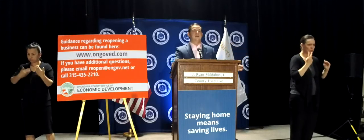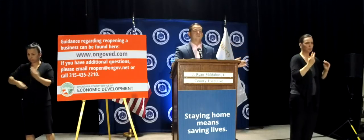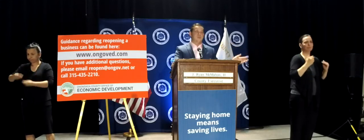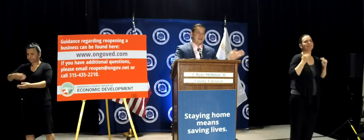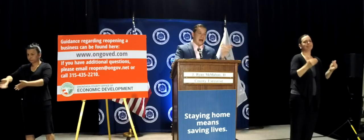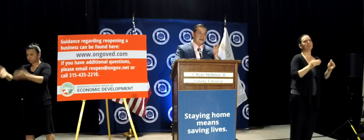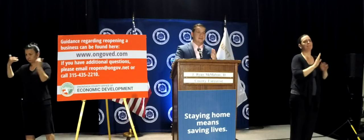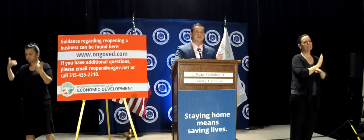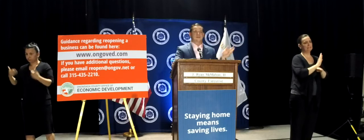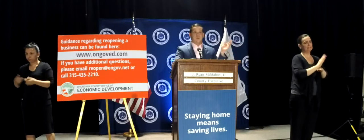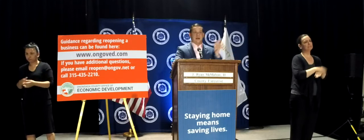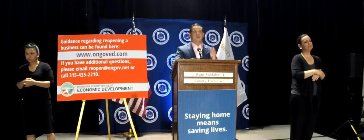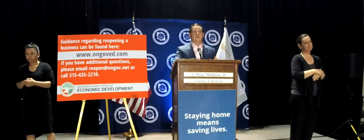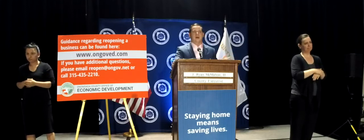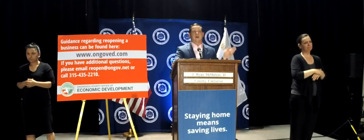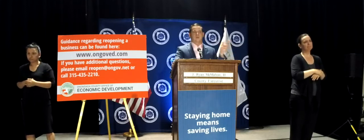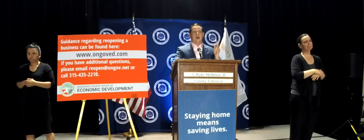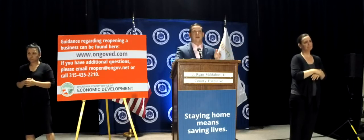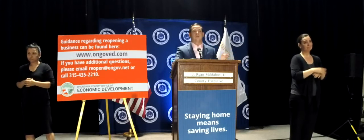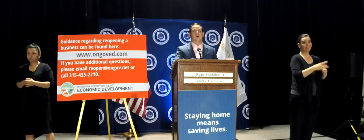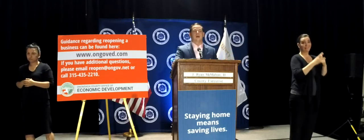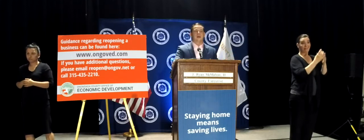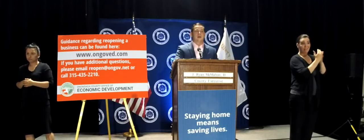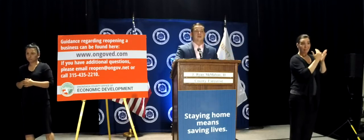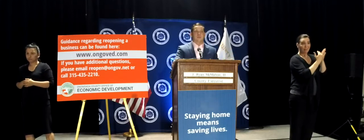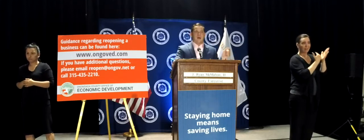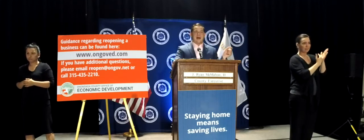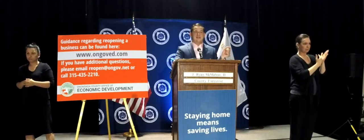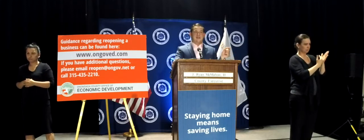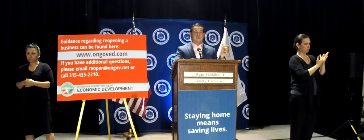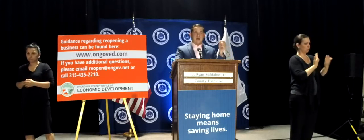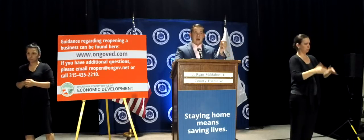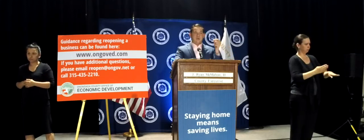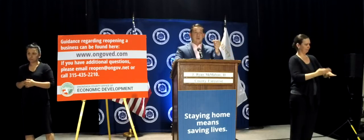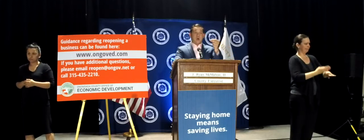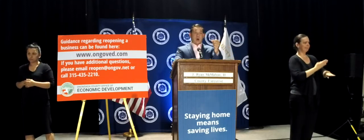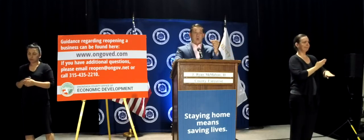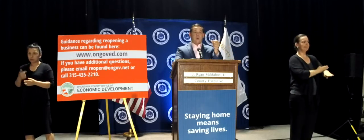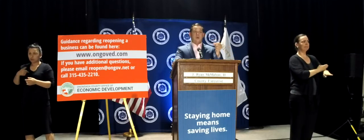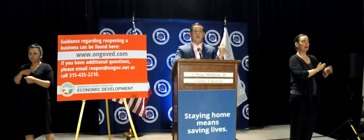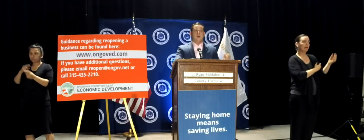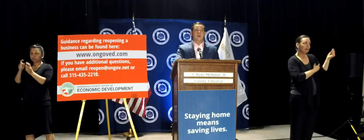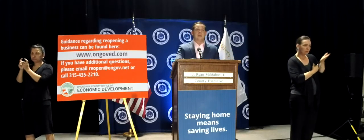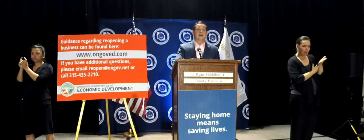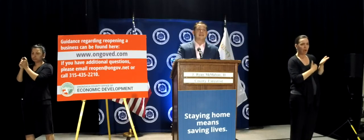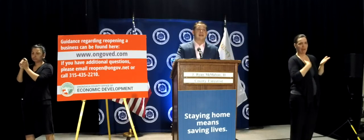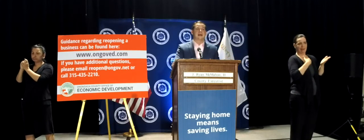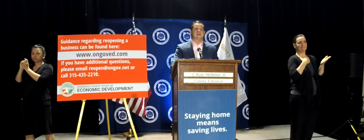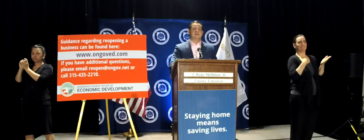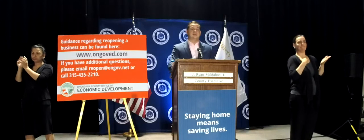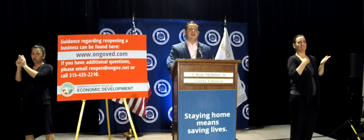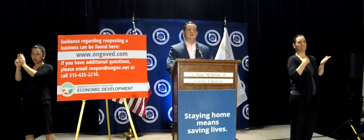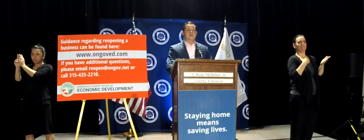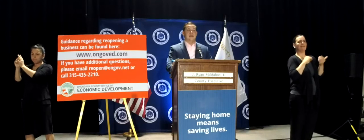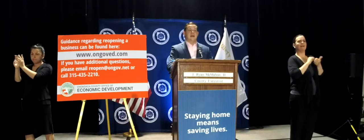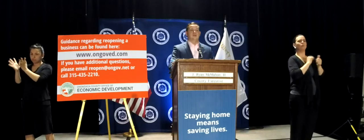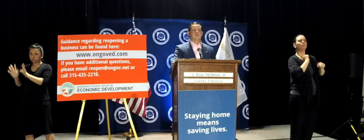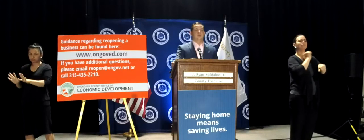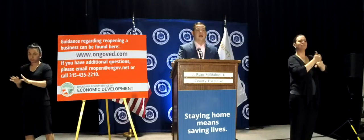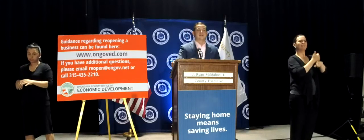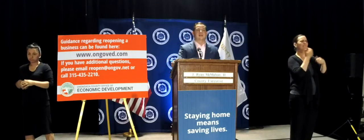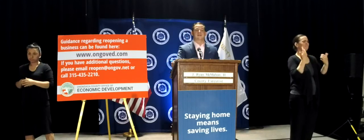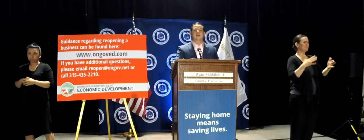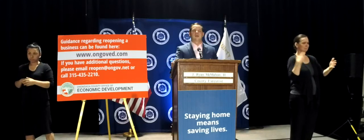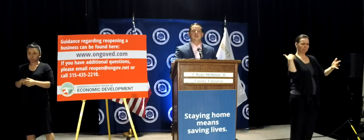begins. The guidance, we got to do better, right? But the process of how you go made sense, and it was a